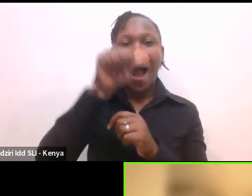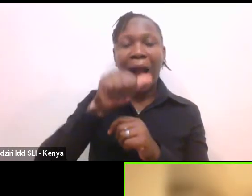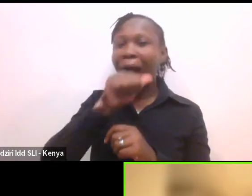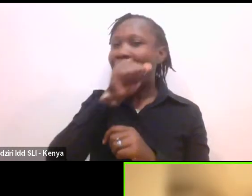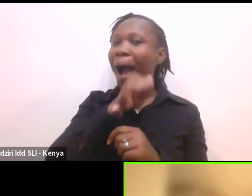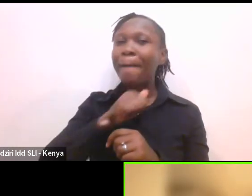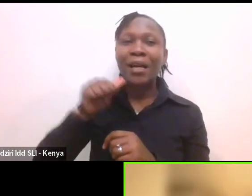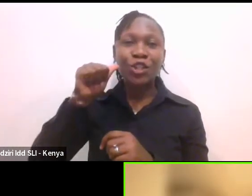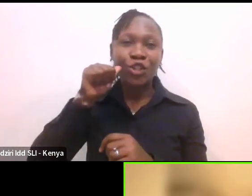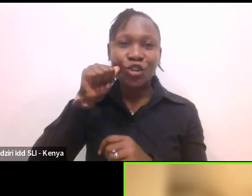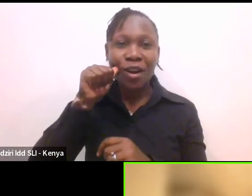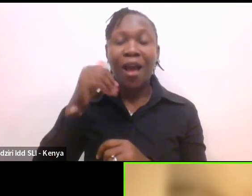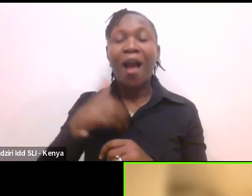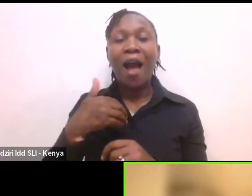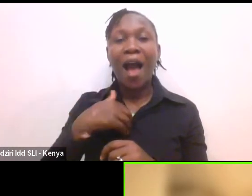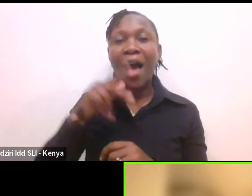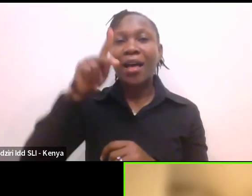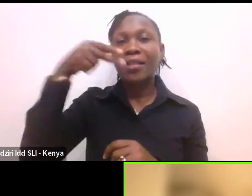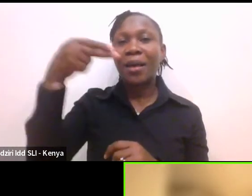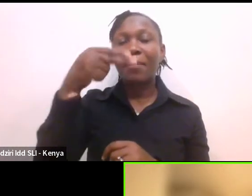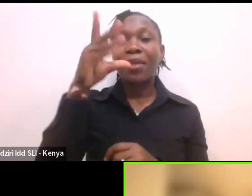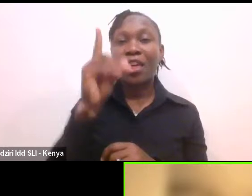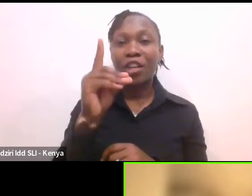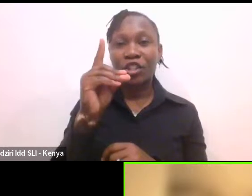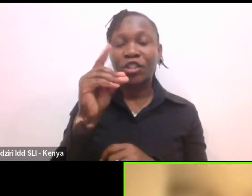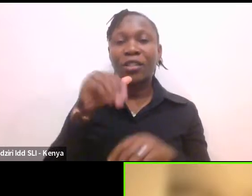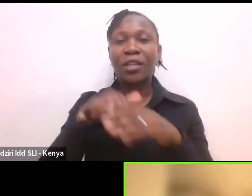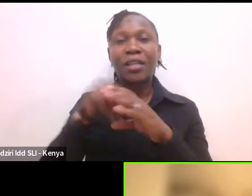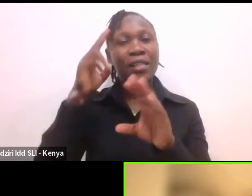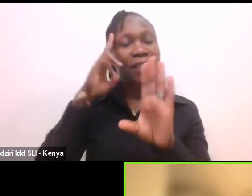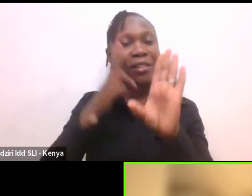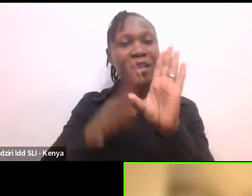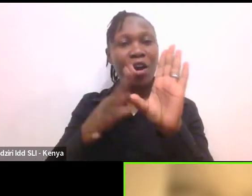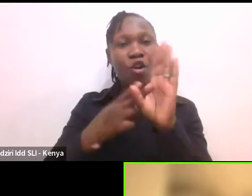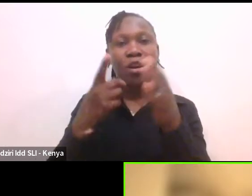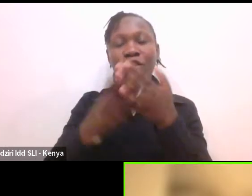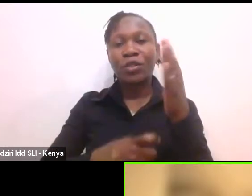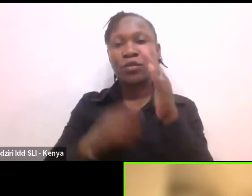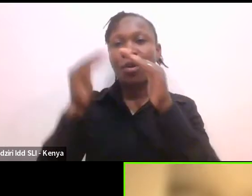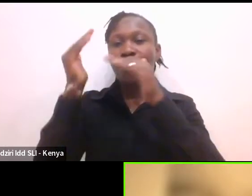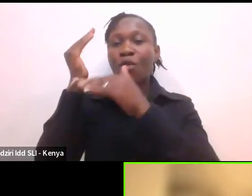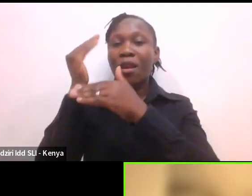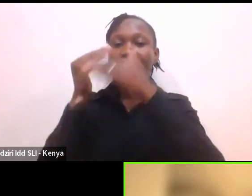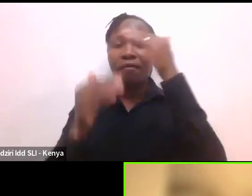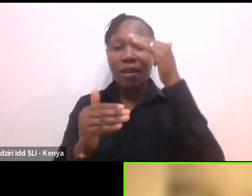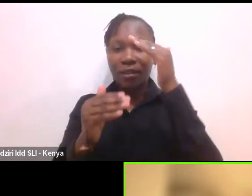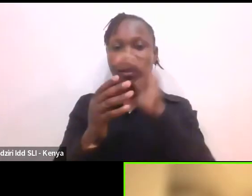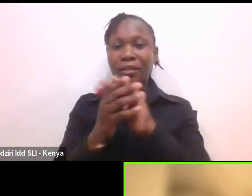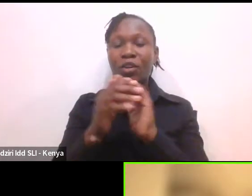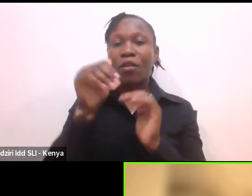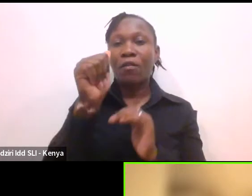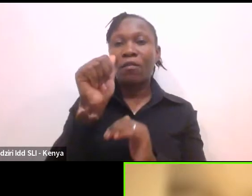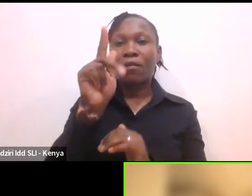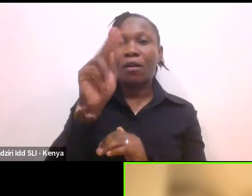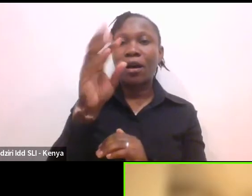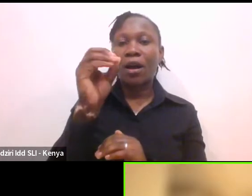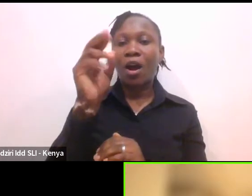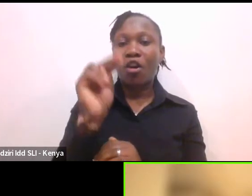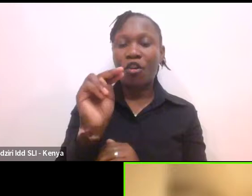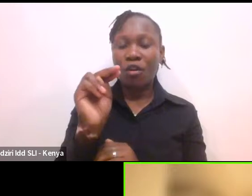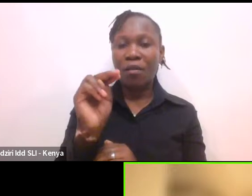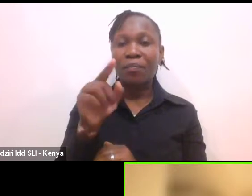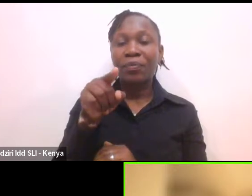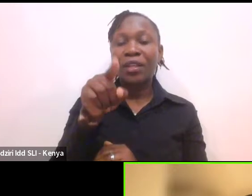has a PhD in industrial organizational psychology from the University of Akron and is a senior certified human resource practitioner. She is